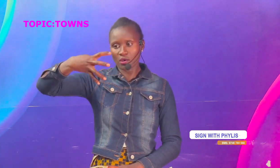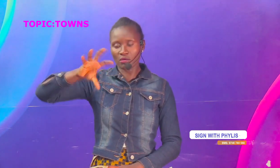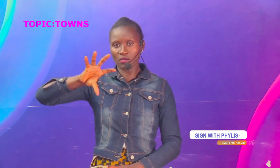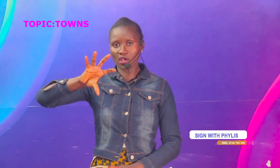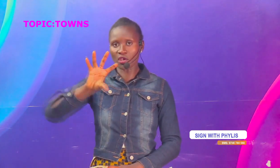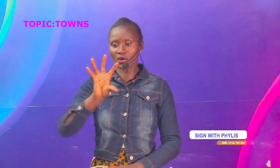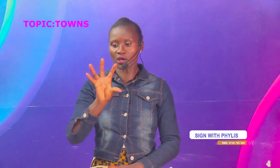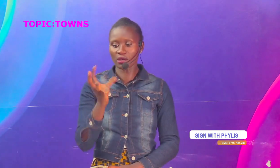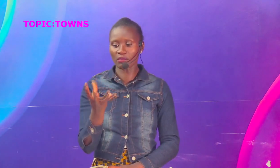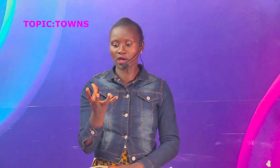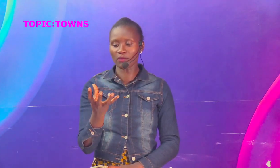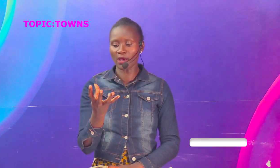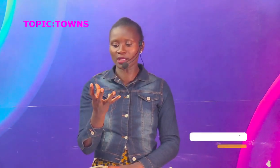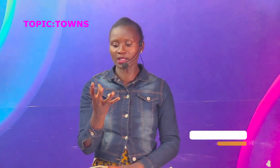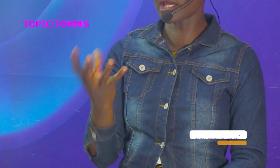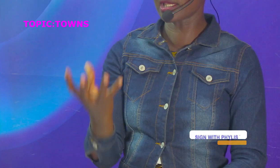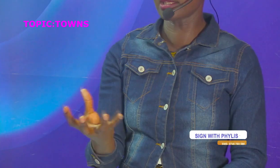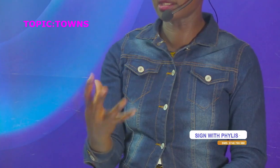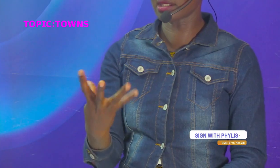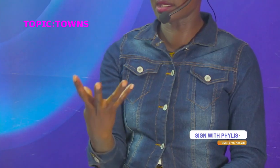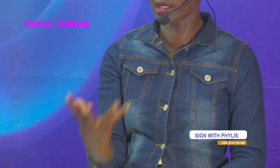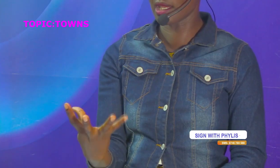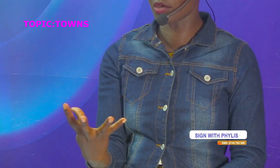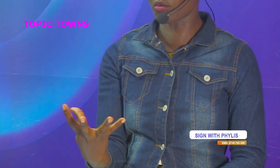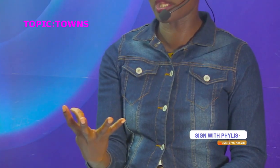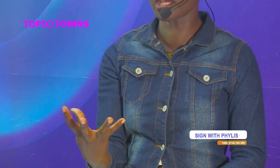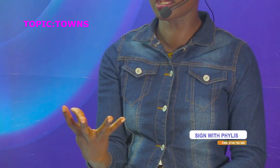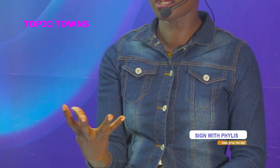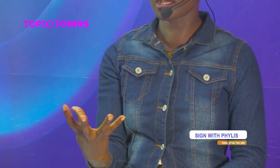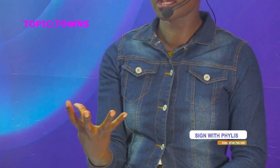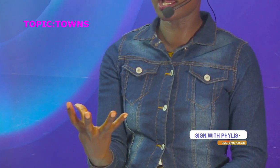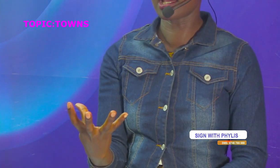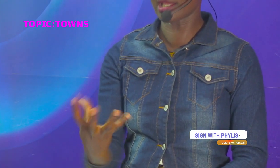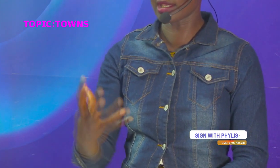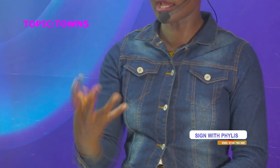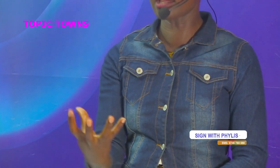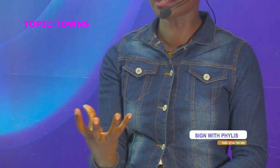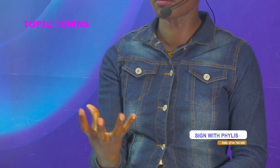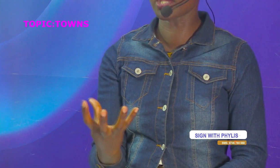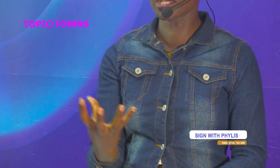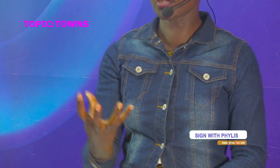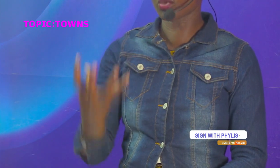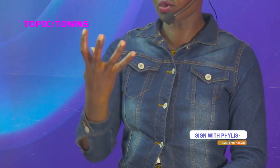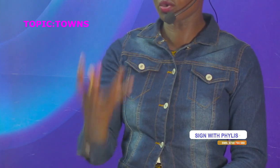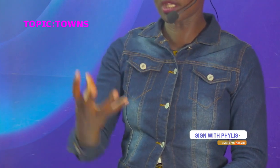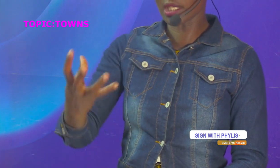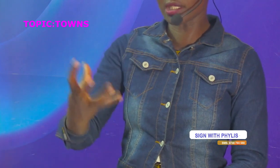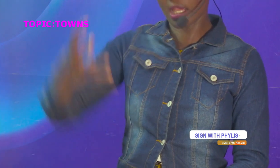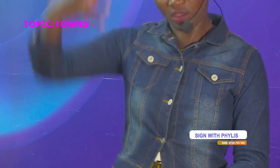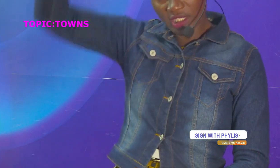Making your palm hand like this and then opening like carrying something. So using this sign, you just make it on